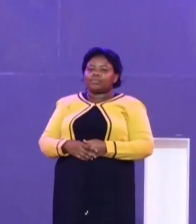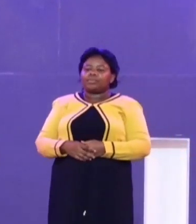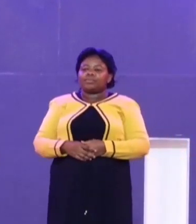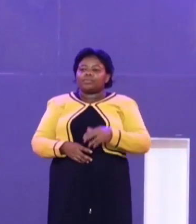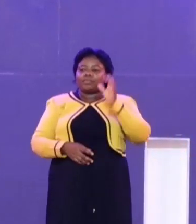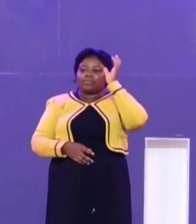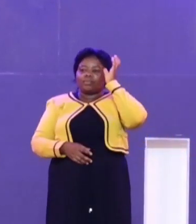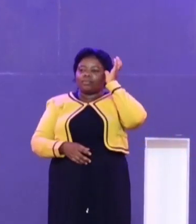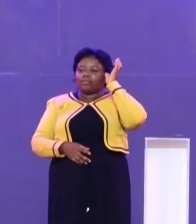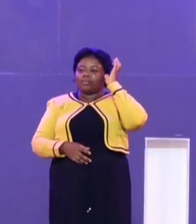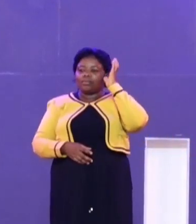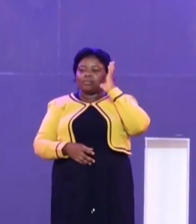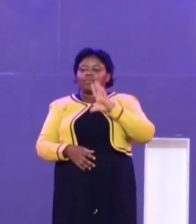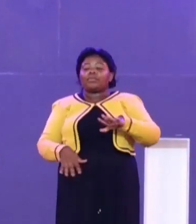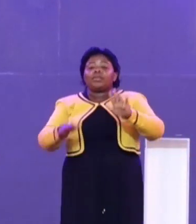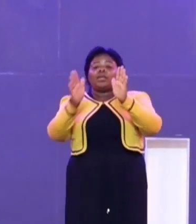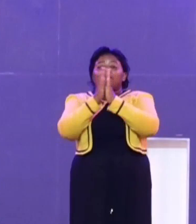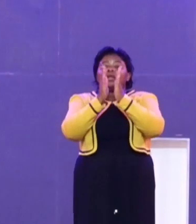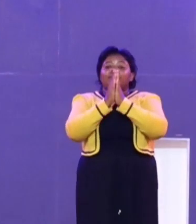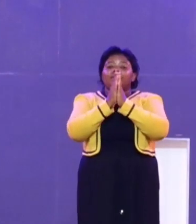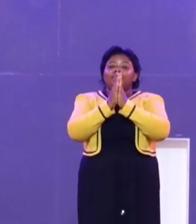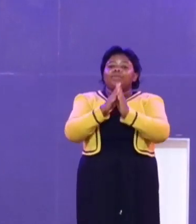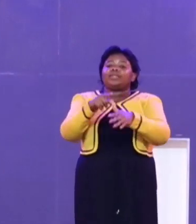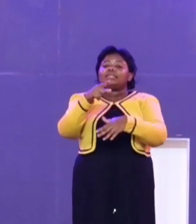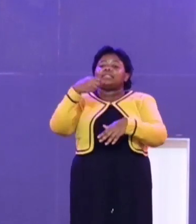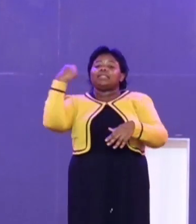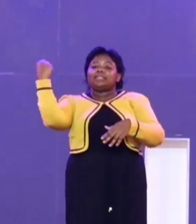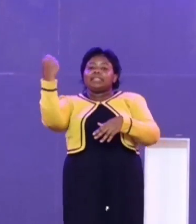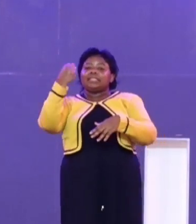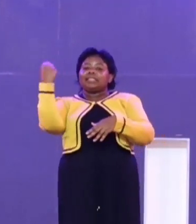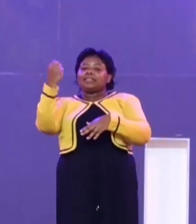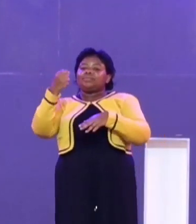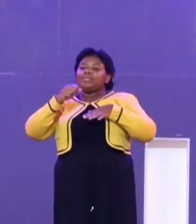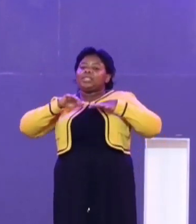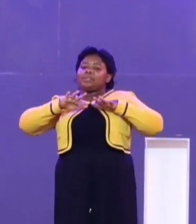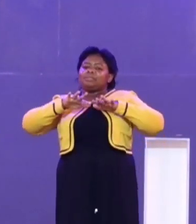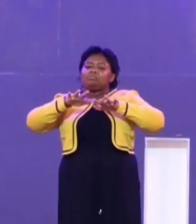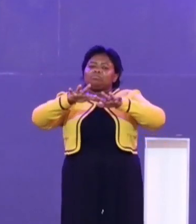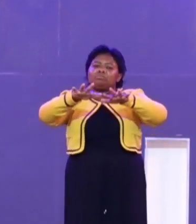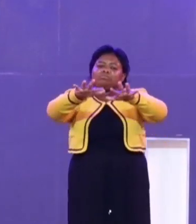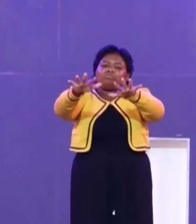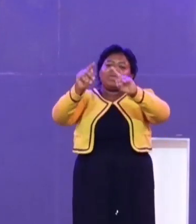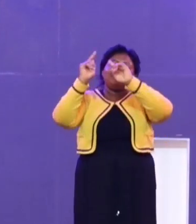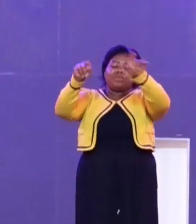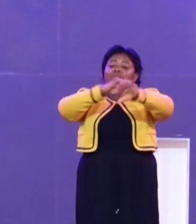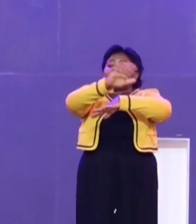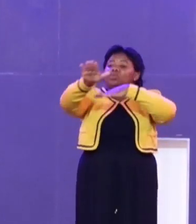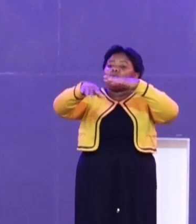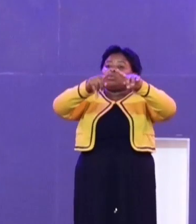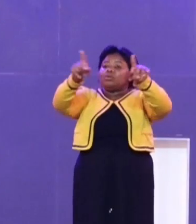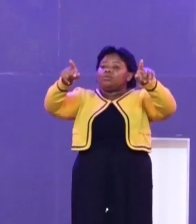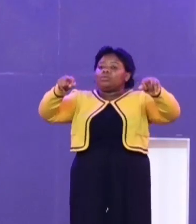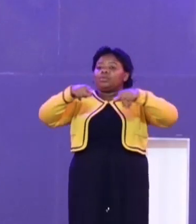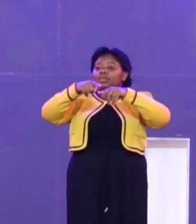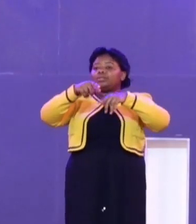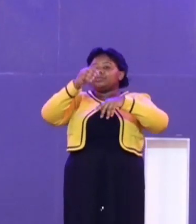did this"? Nsabira enjiri yene etuuke mu buli kanyomero konna aka buli bulamu bwa buli muntu. I pray that this gospel reaches every corner of